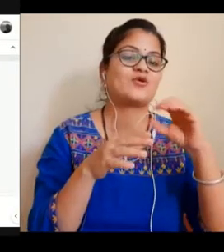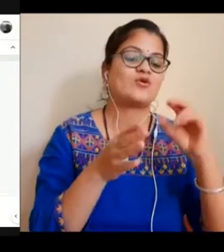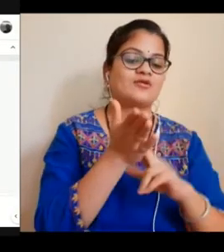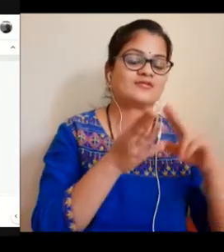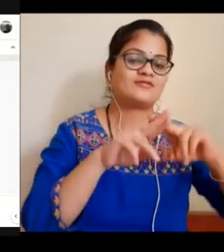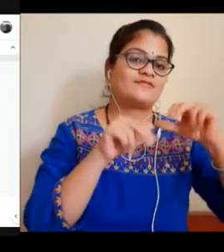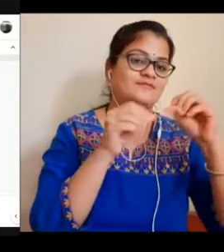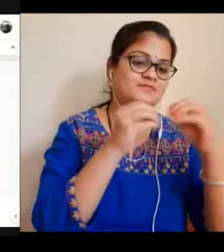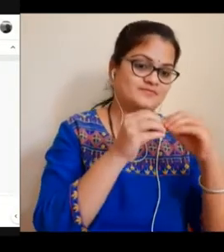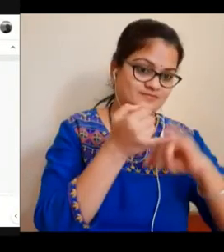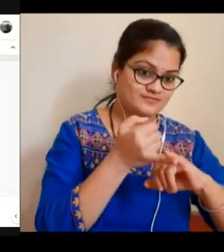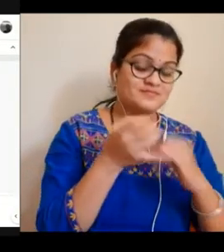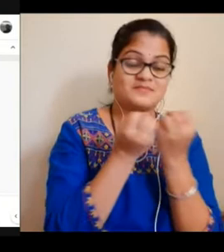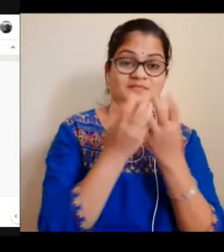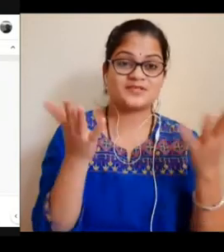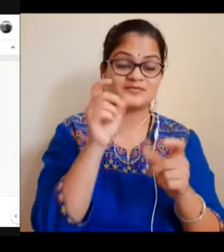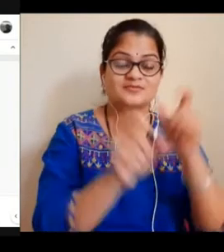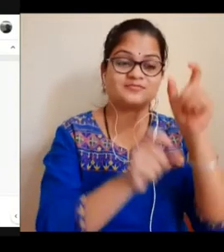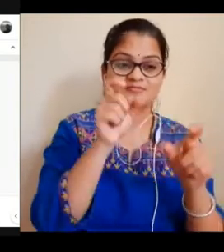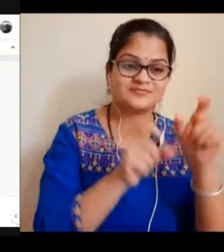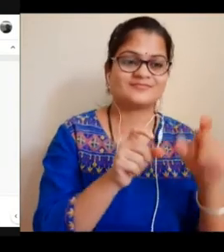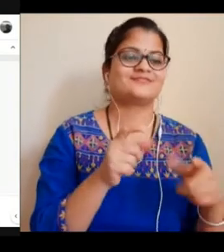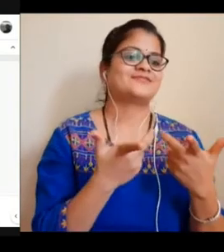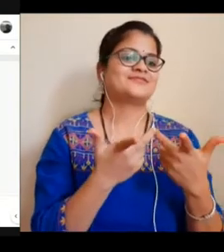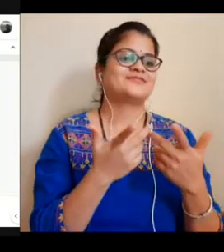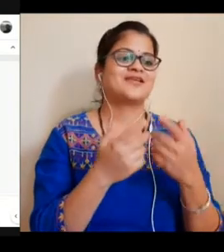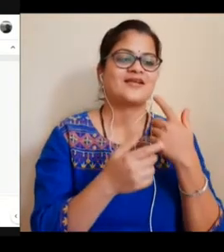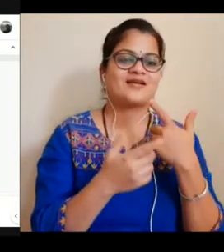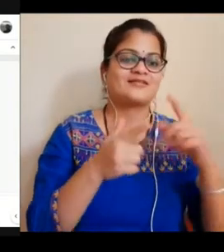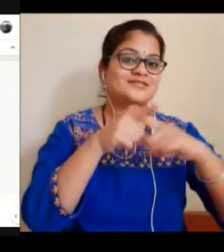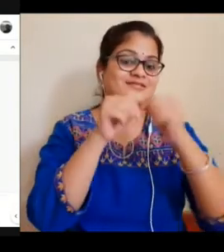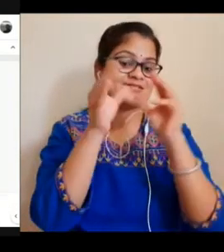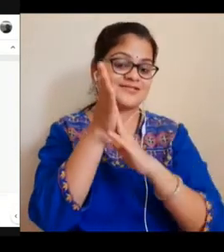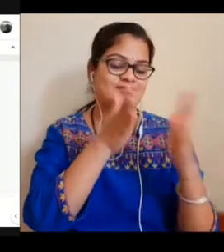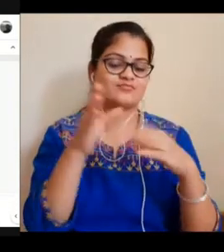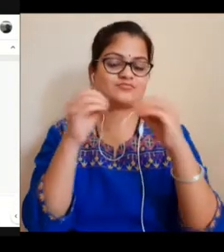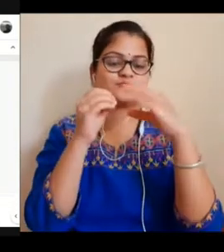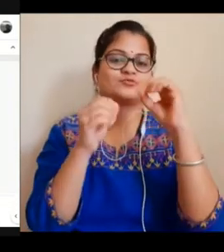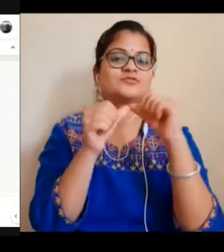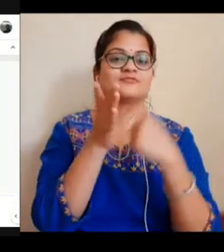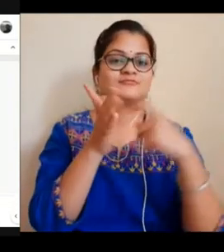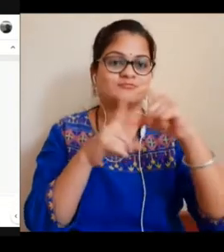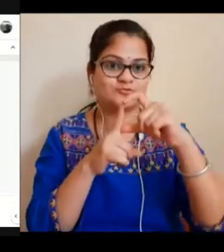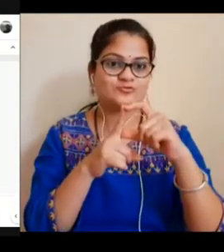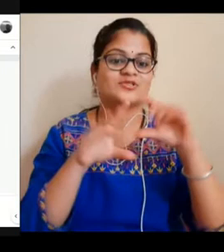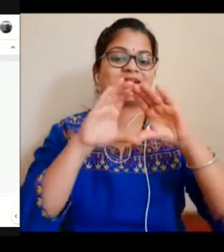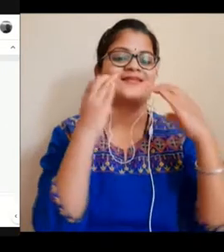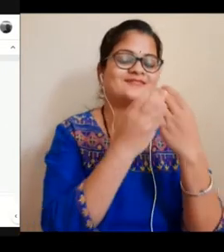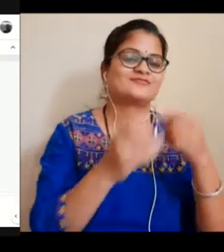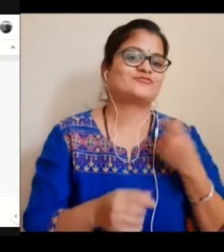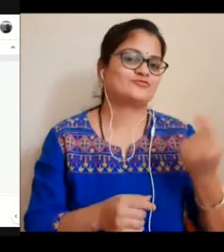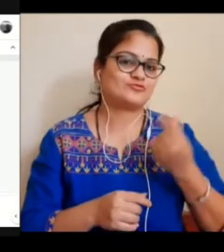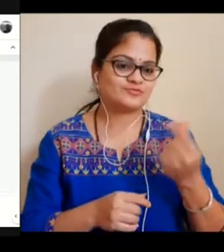very happy to see that many of you have been trying Google Jamboard in your sessions. And today's